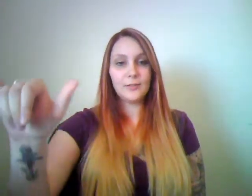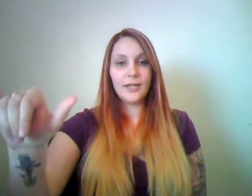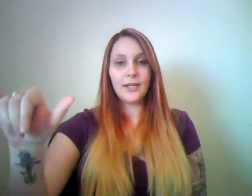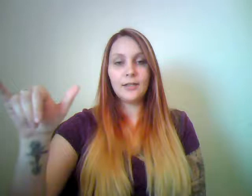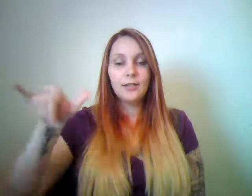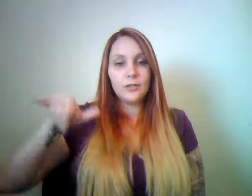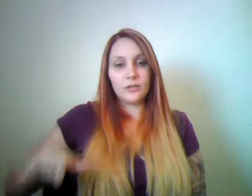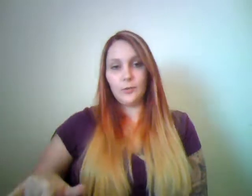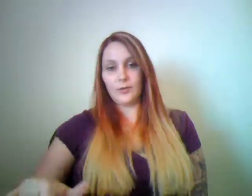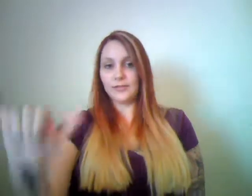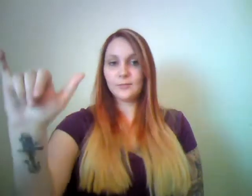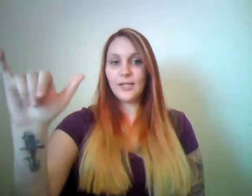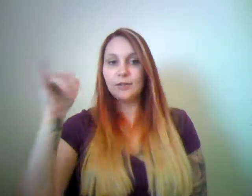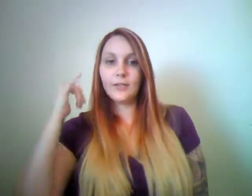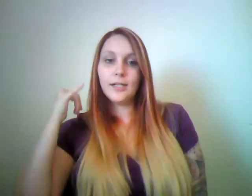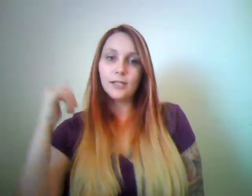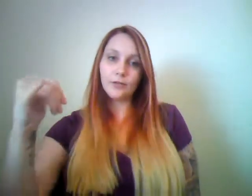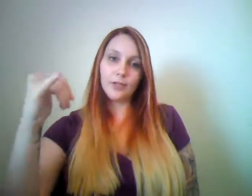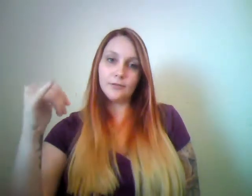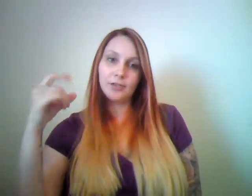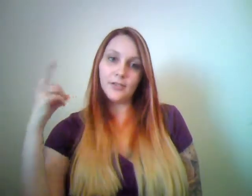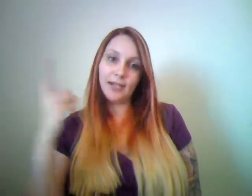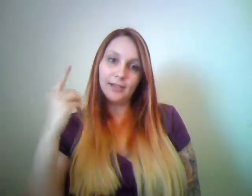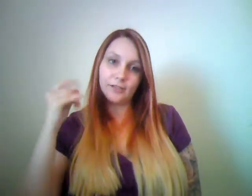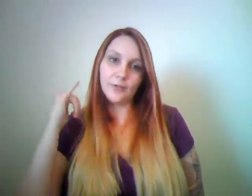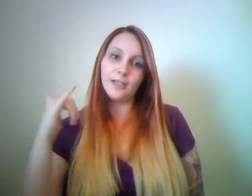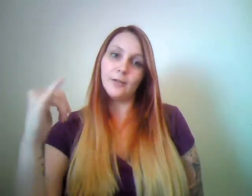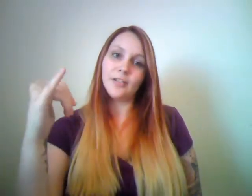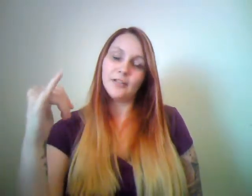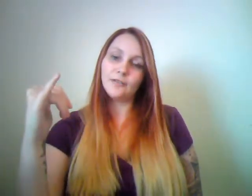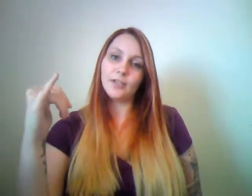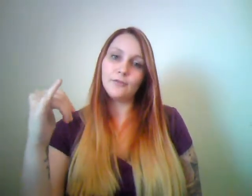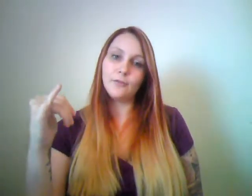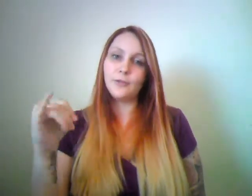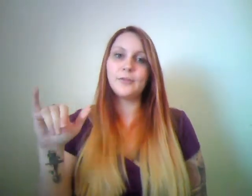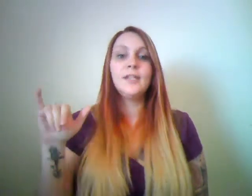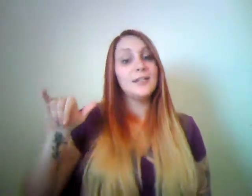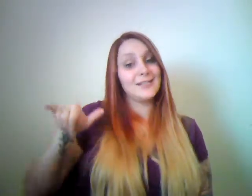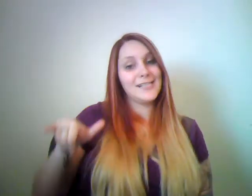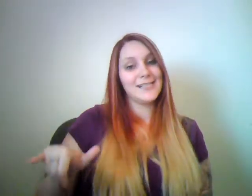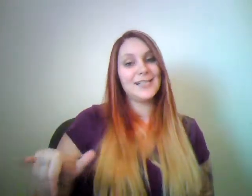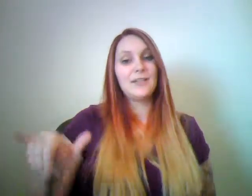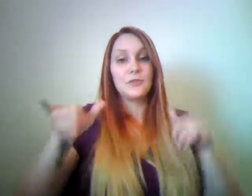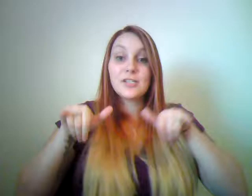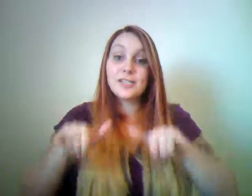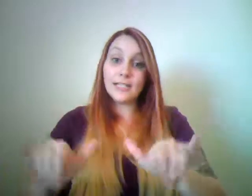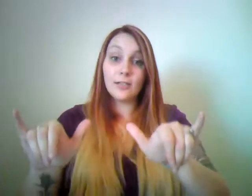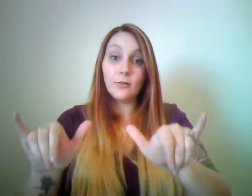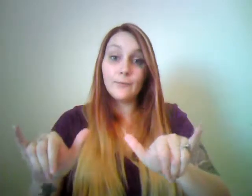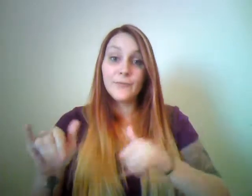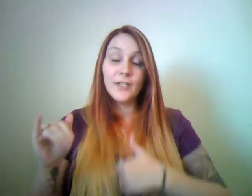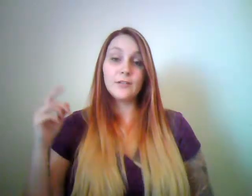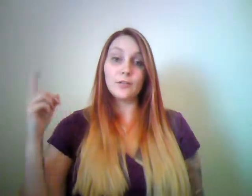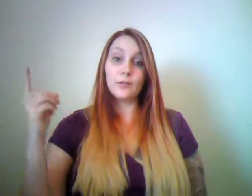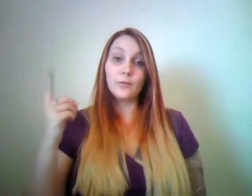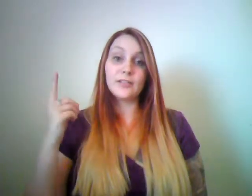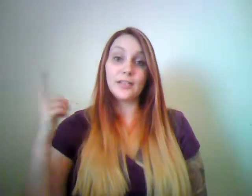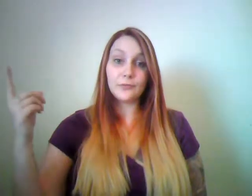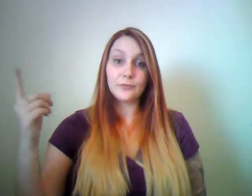way, you can do it this way, you can kind of get creative with it. I like doing it that way because I feel like it flows. Because this is a sign for still. So the sign for forever